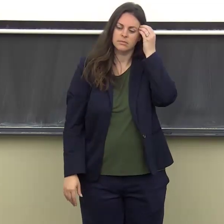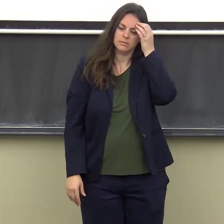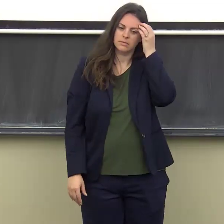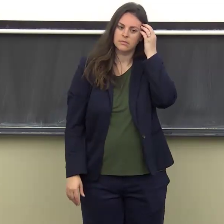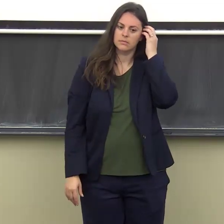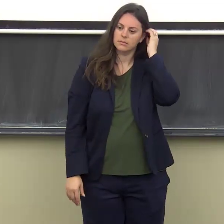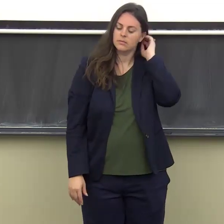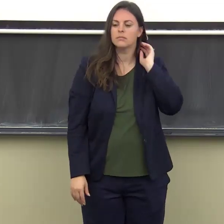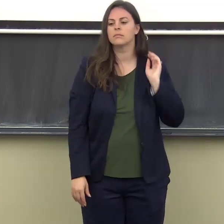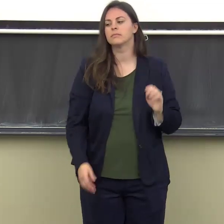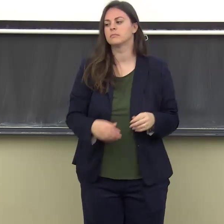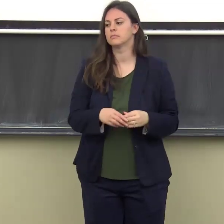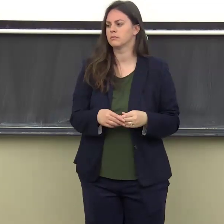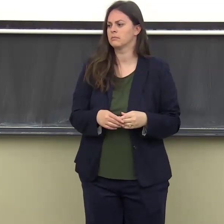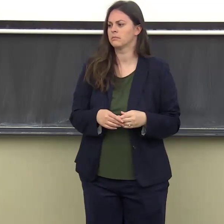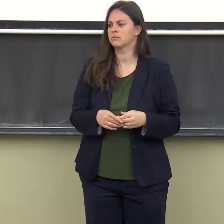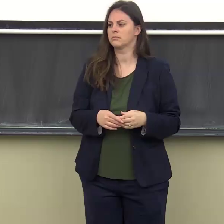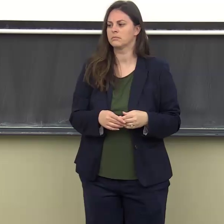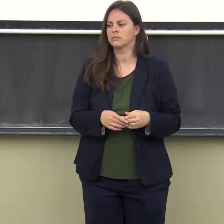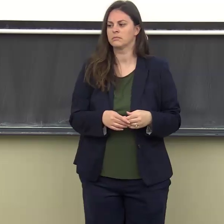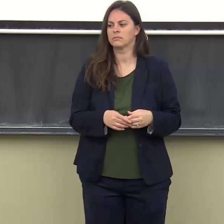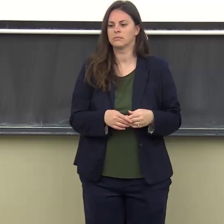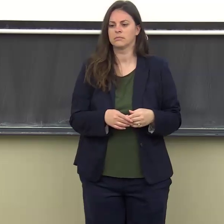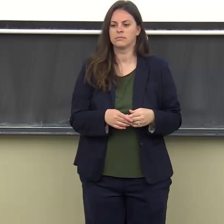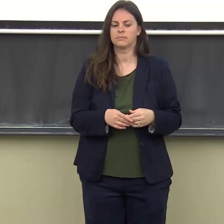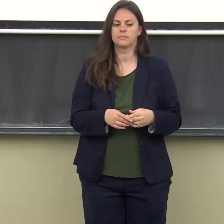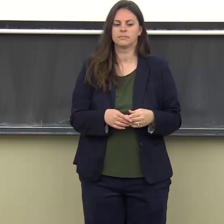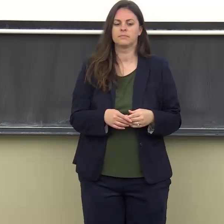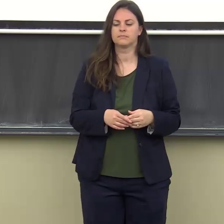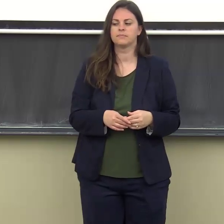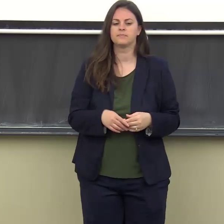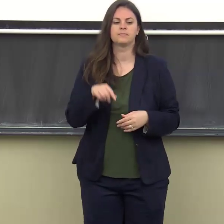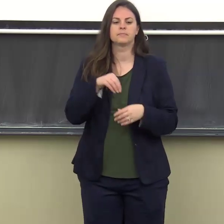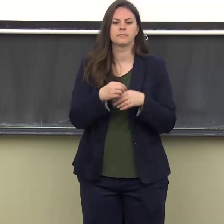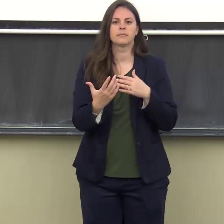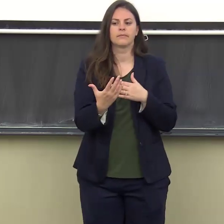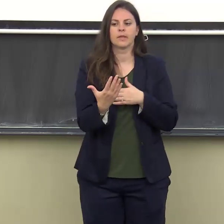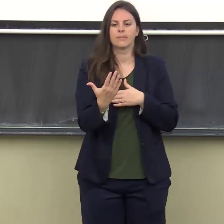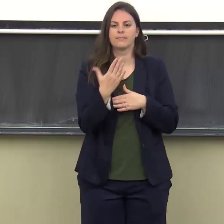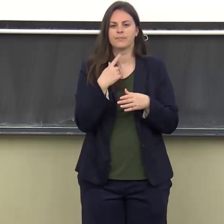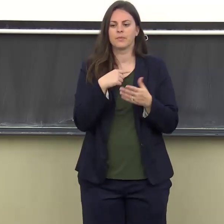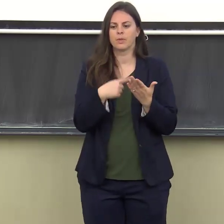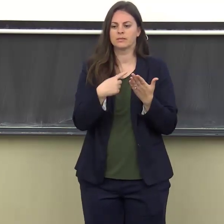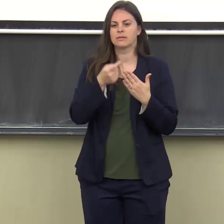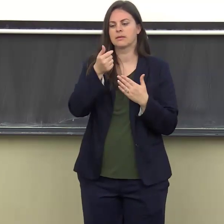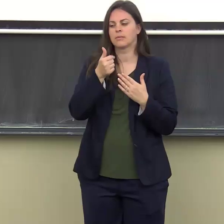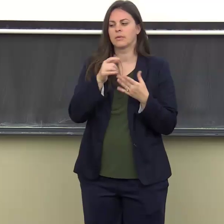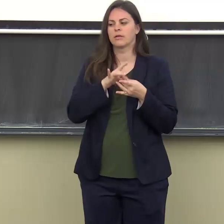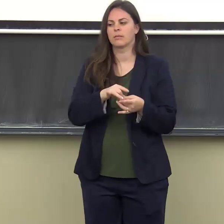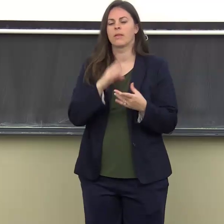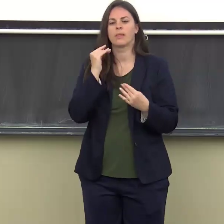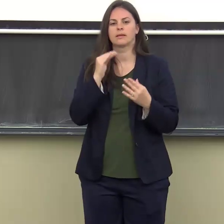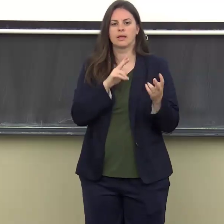we had in the morning, we sort of talked a little bit about the data issue. Do you give the